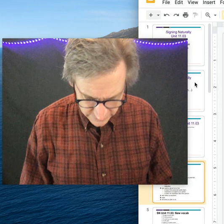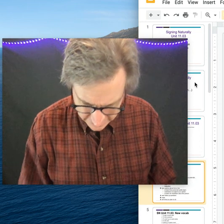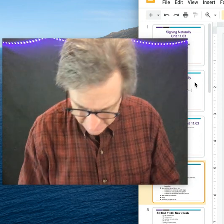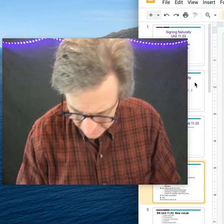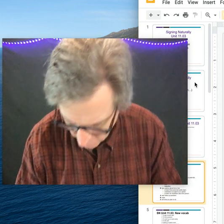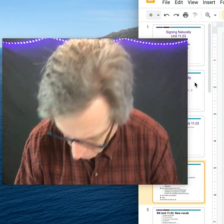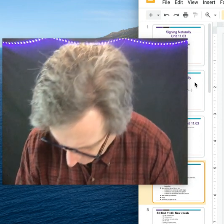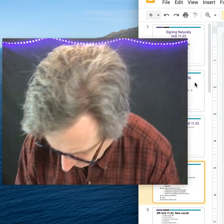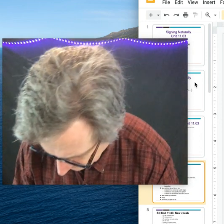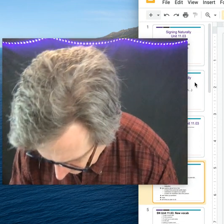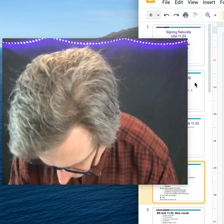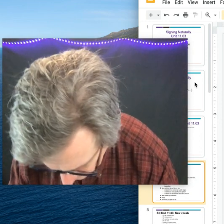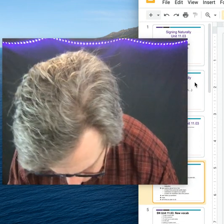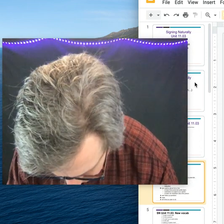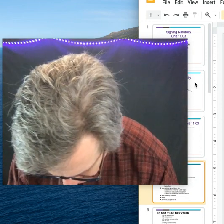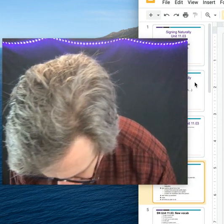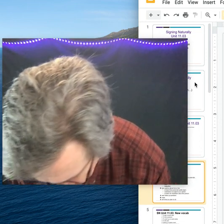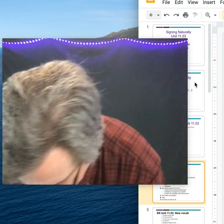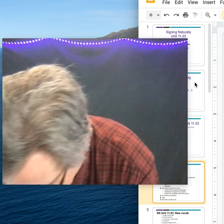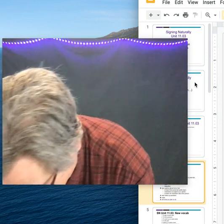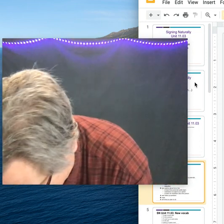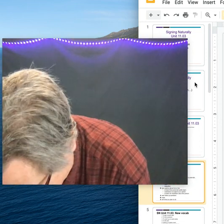I feel like this is off.